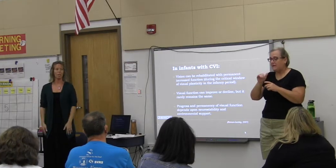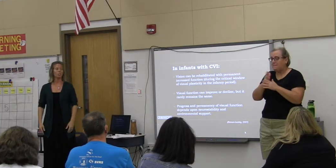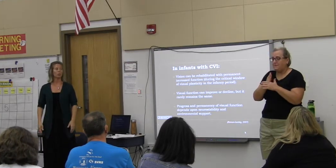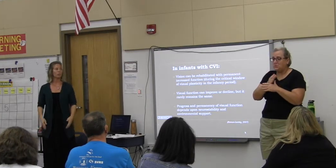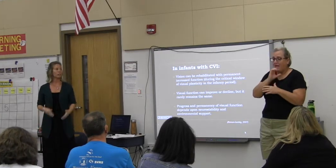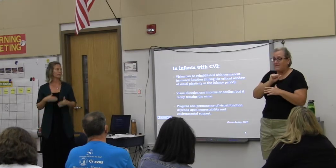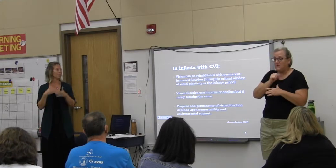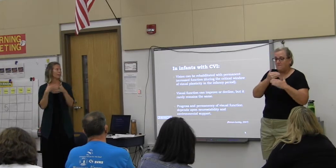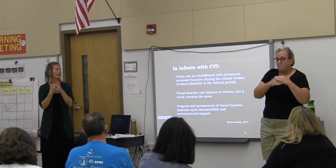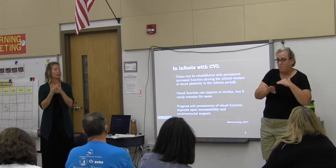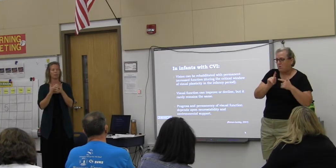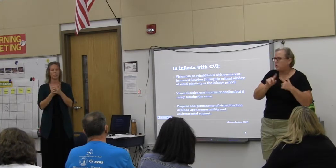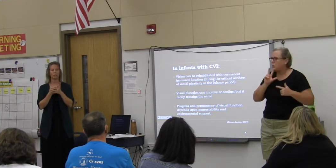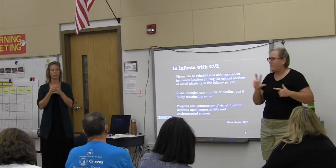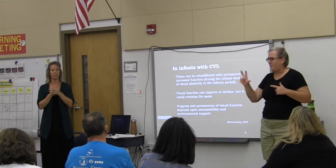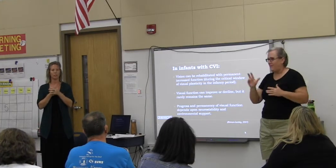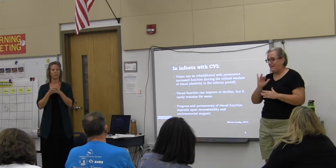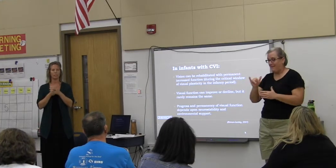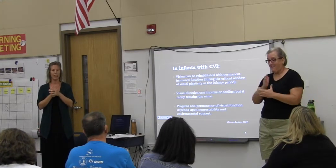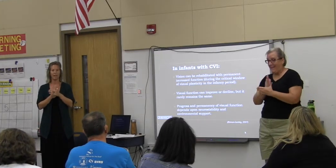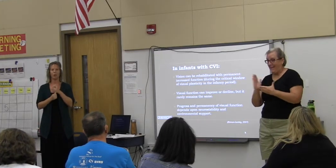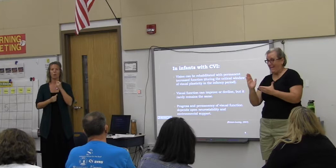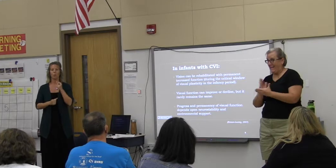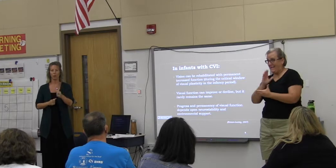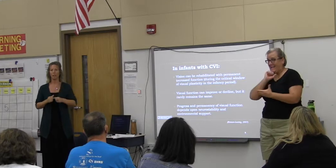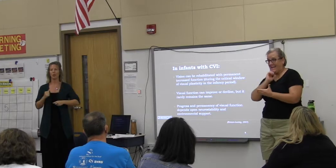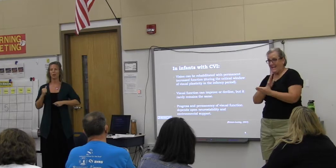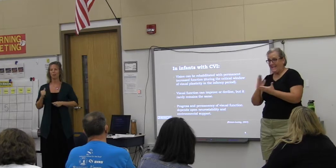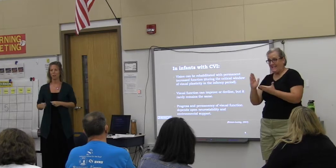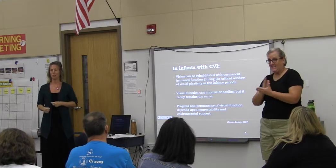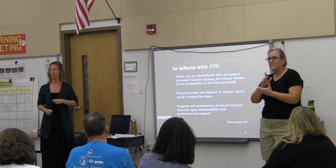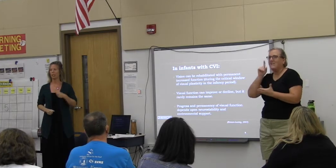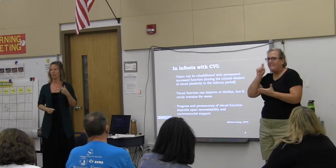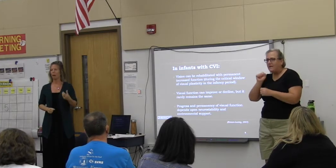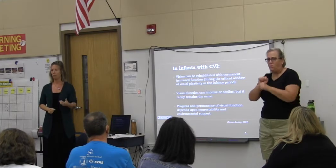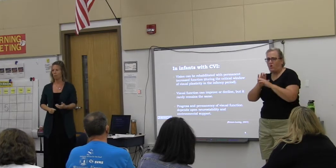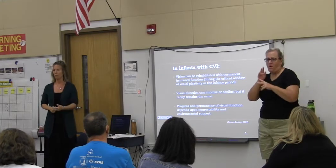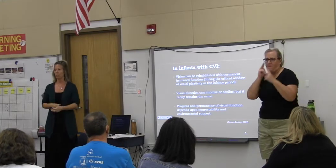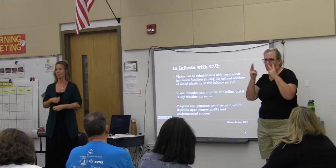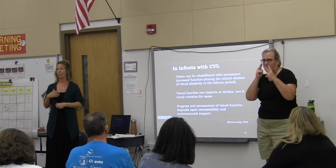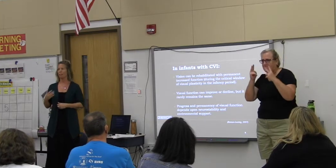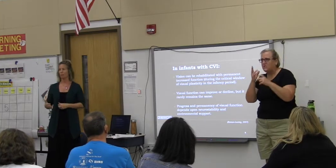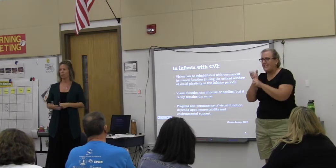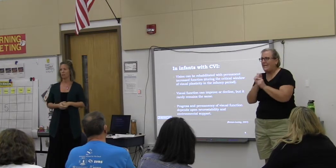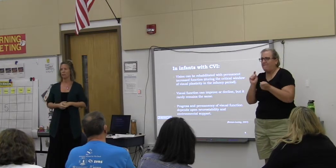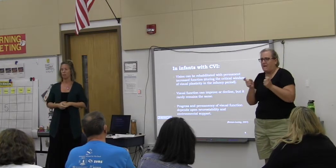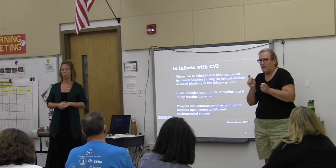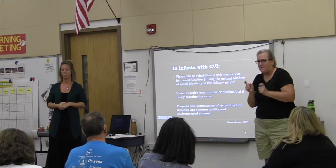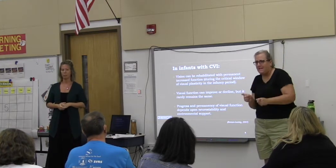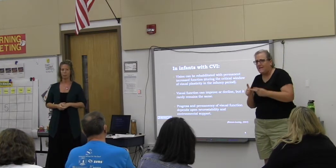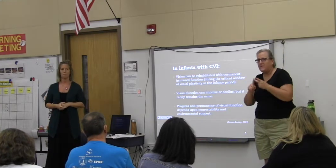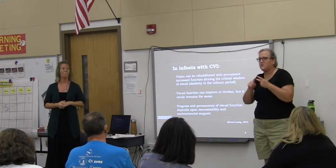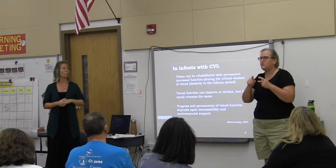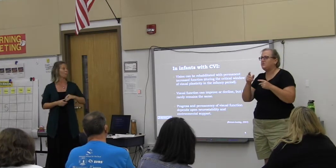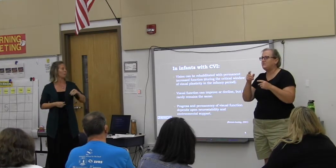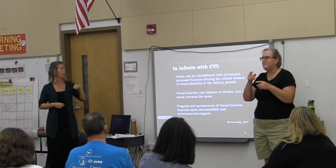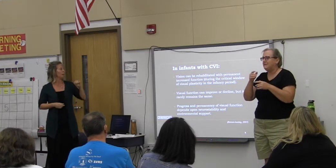3. So this is an imperative time for kids to get working on their vision and get accommodations and interventions in